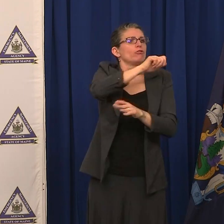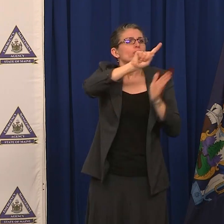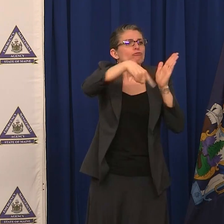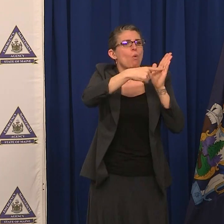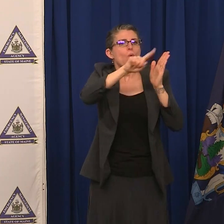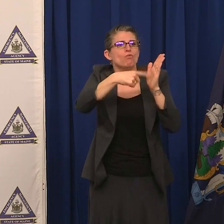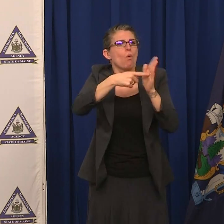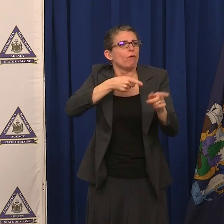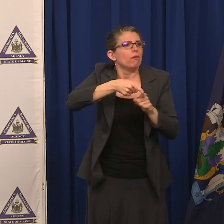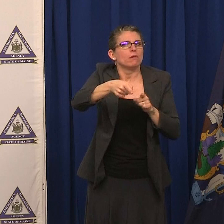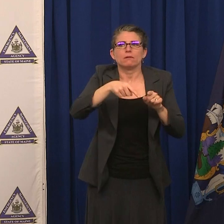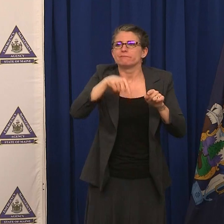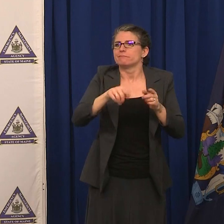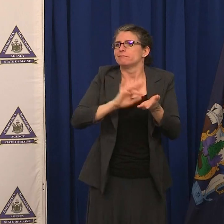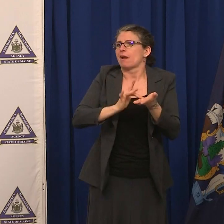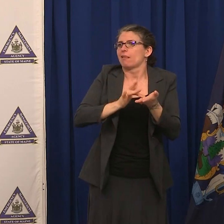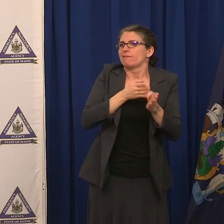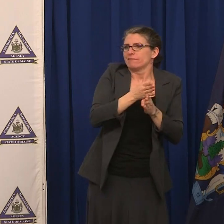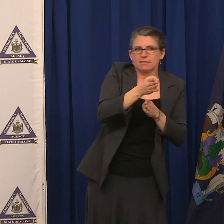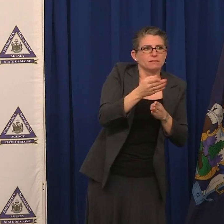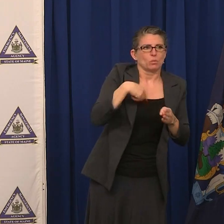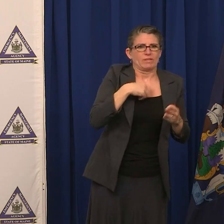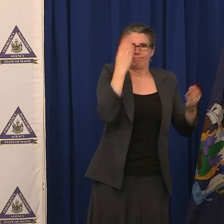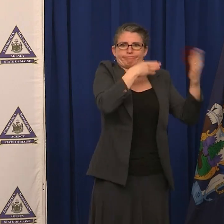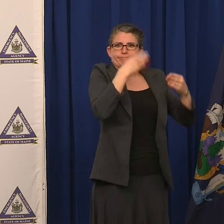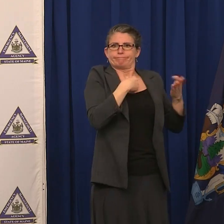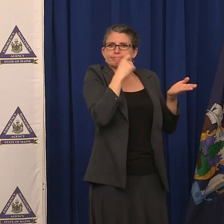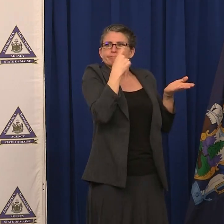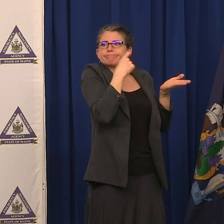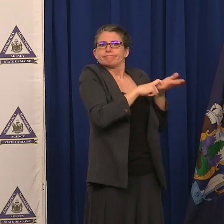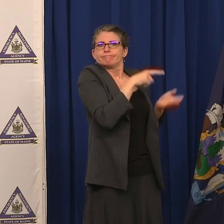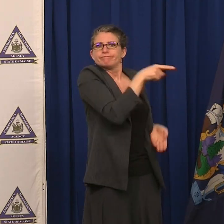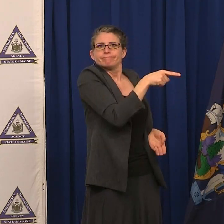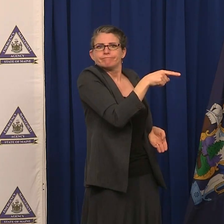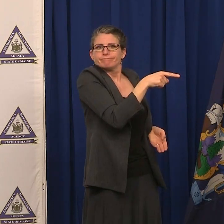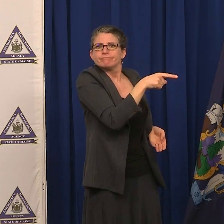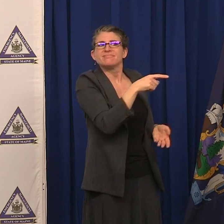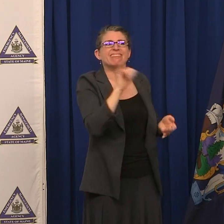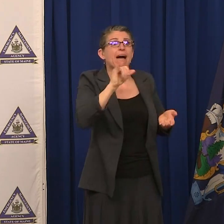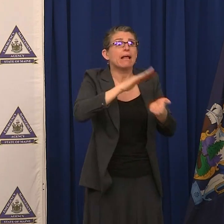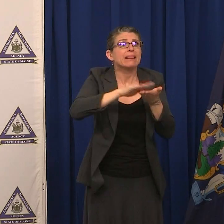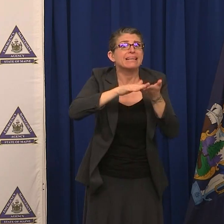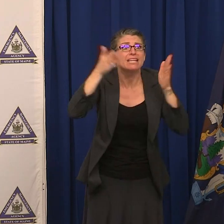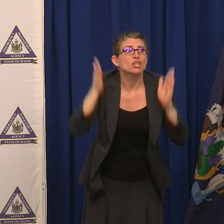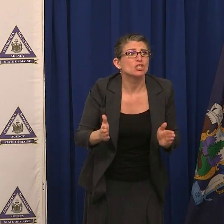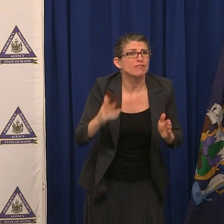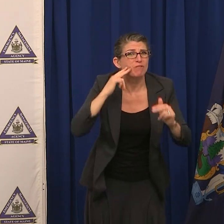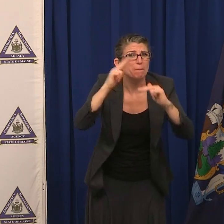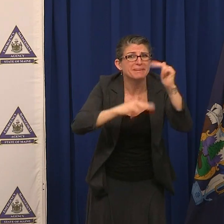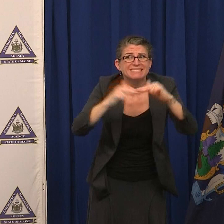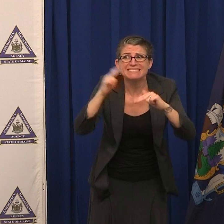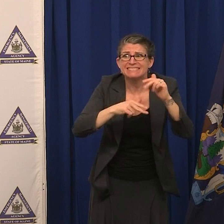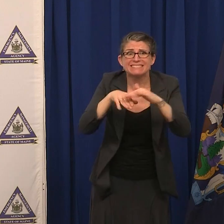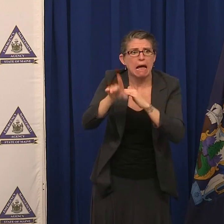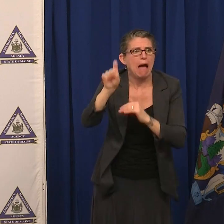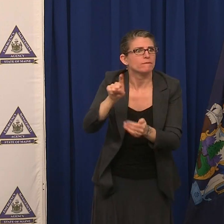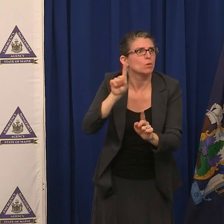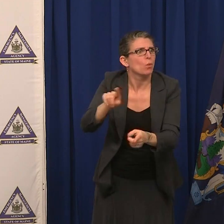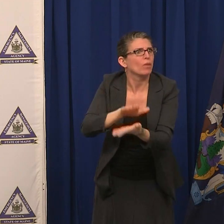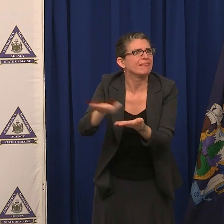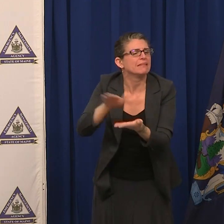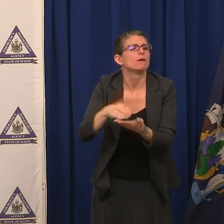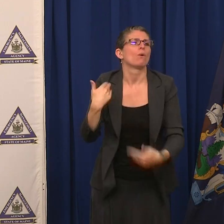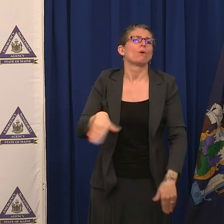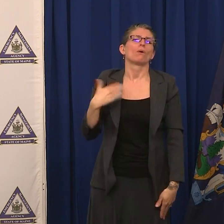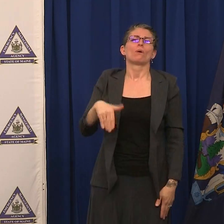These are the custodians, the cooks in the kitchen, the environmental care workers who are